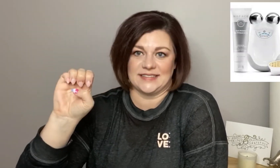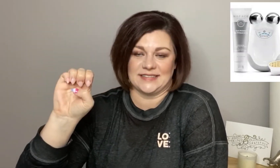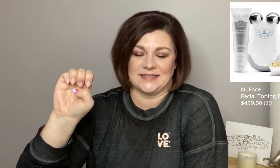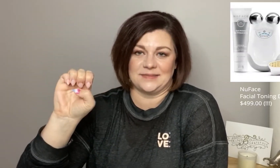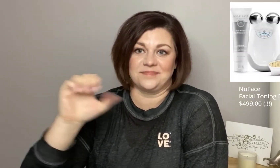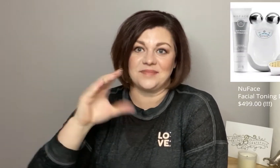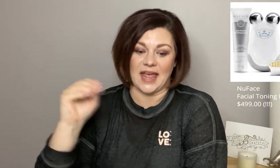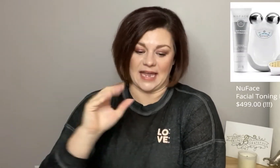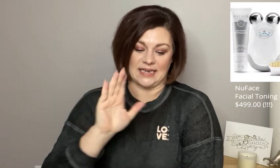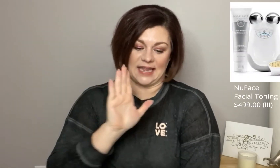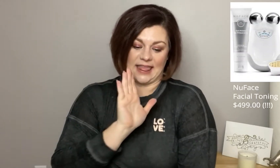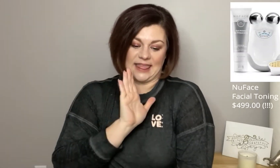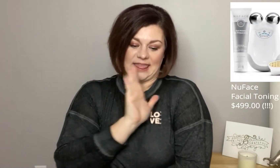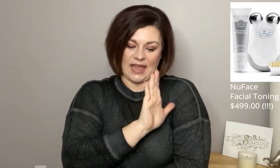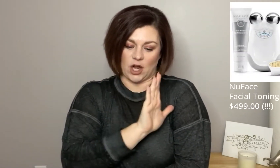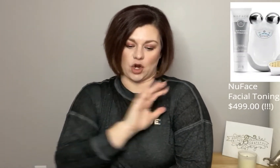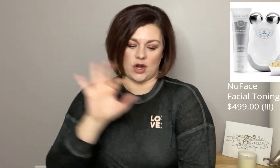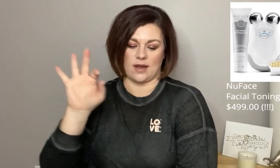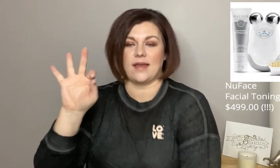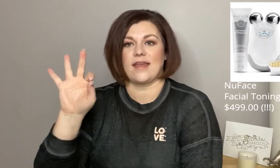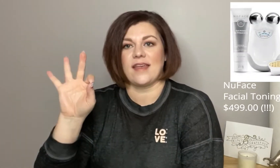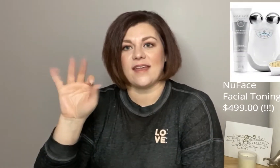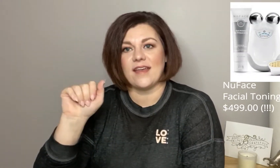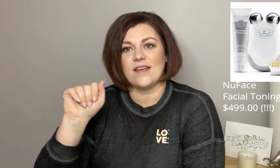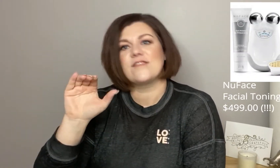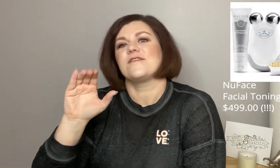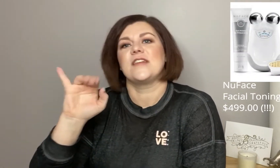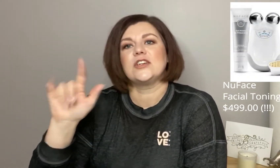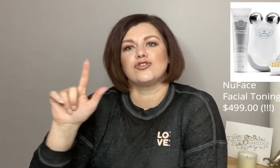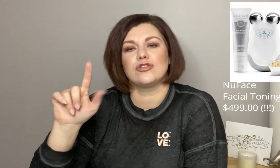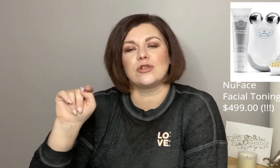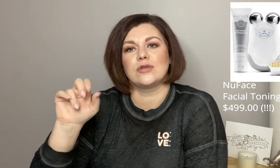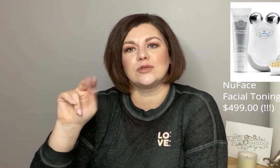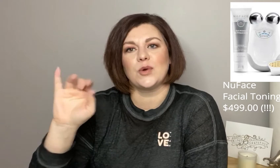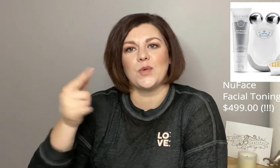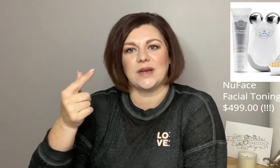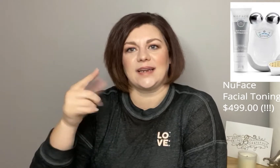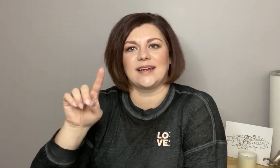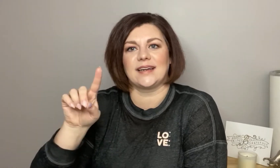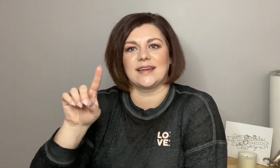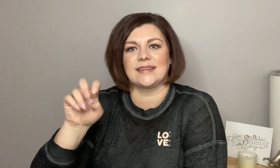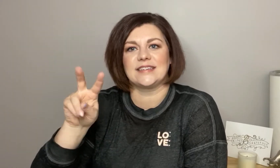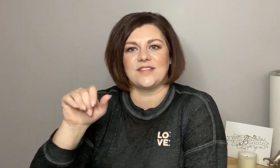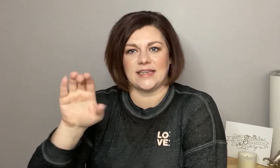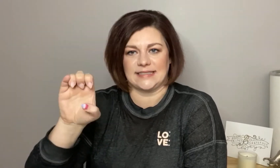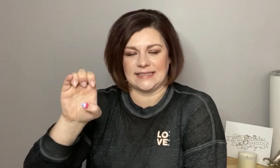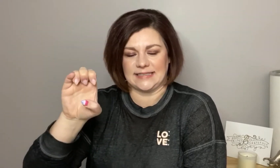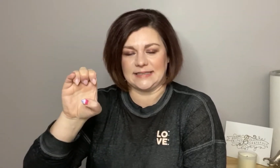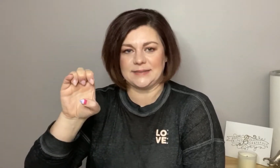called NuFace, and it is their facial toning device.